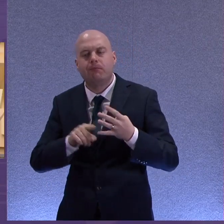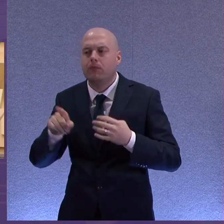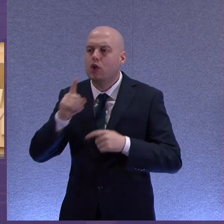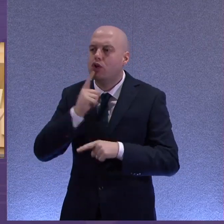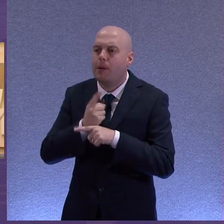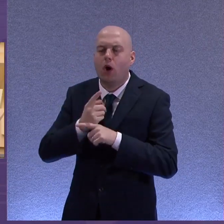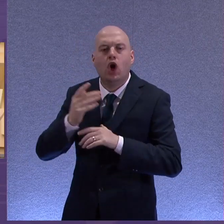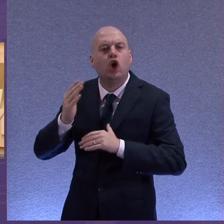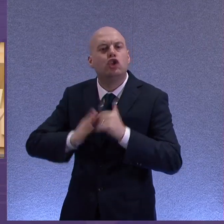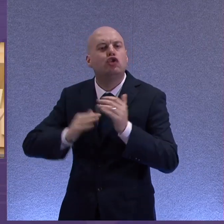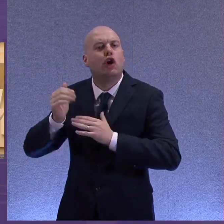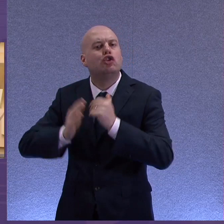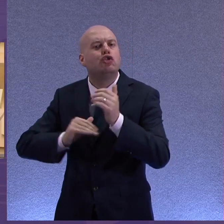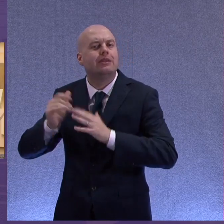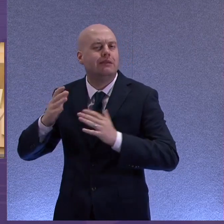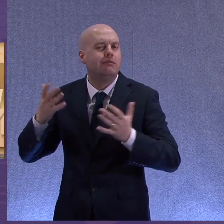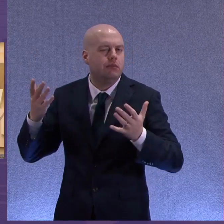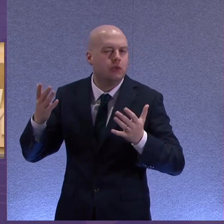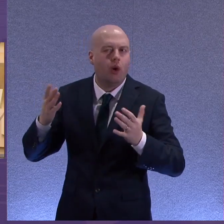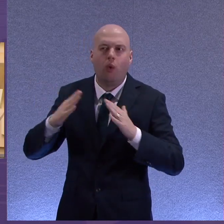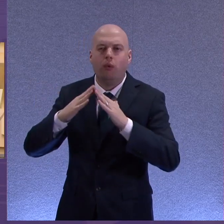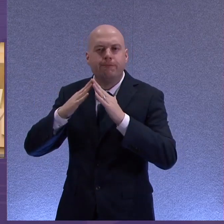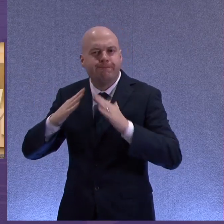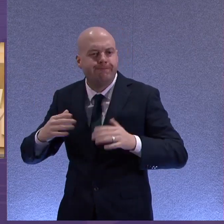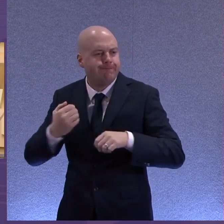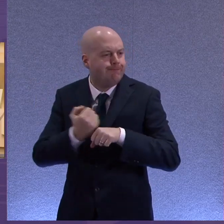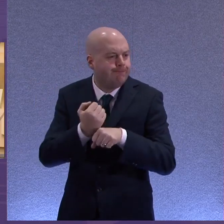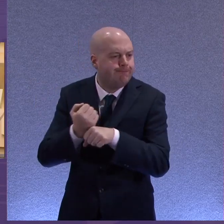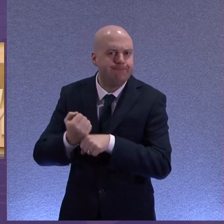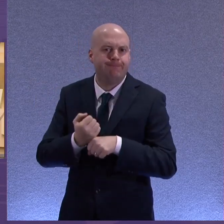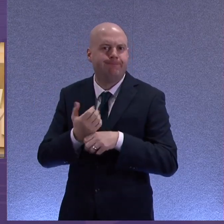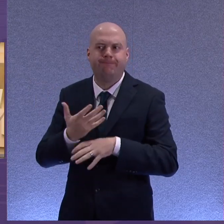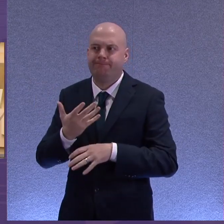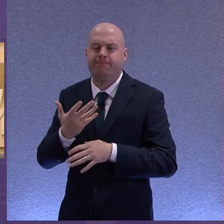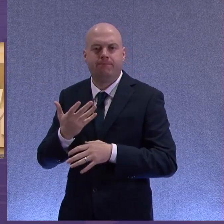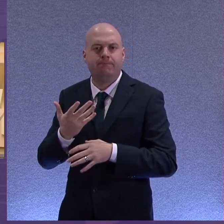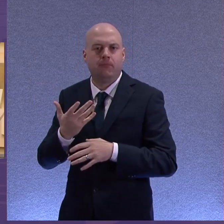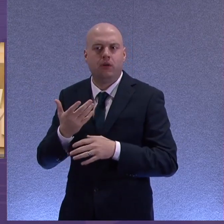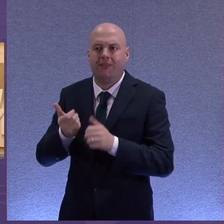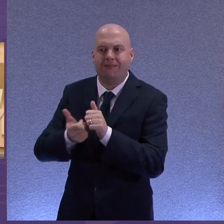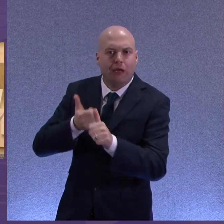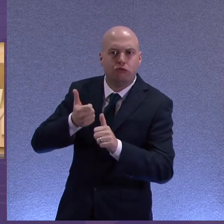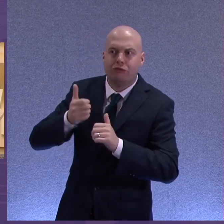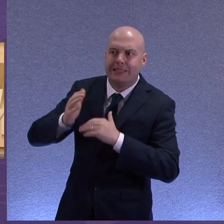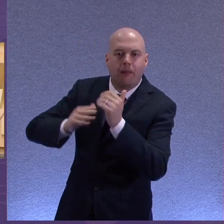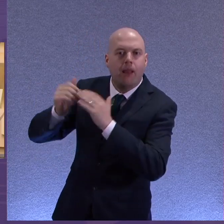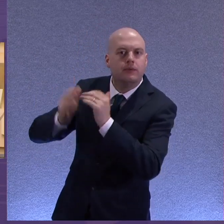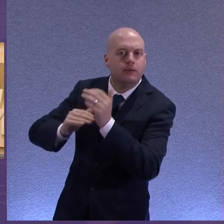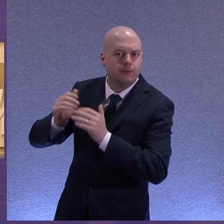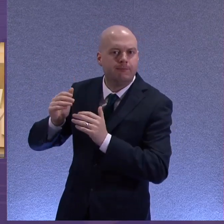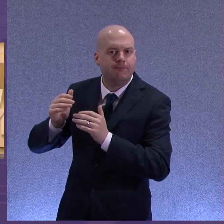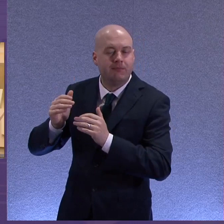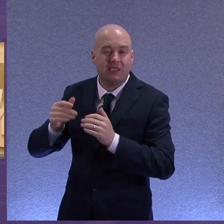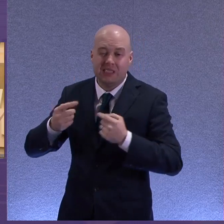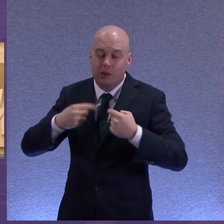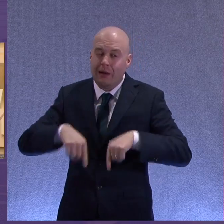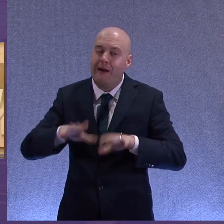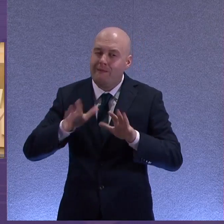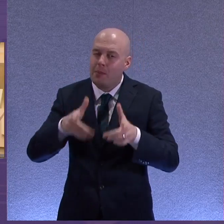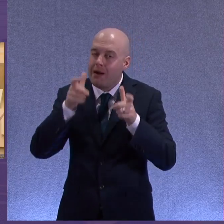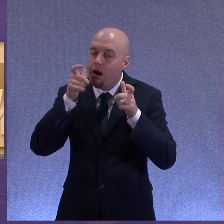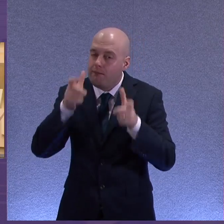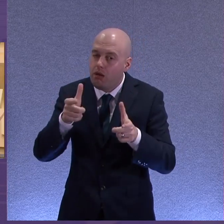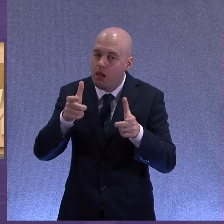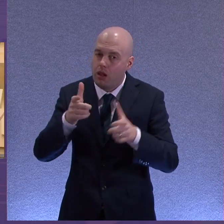you witnessed on your way here this morning is why I think it's right to take a precautionary approach right now. And so my advice